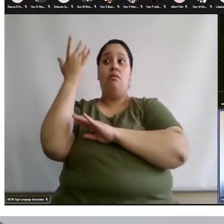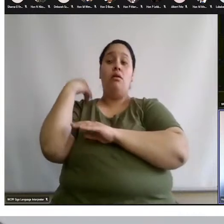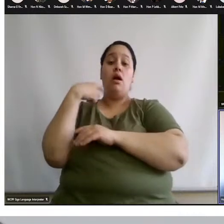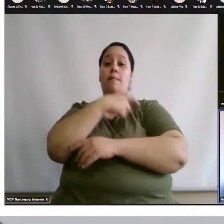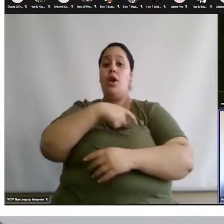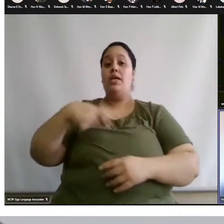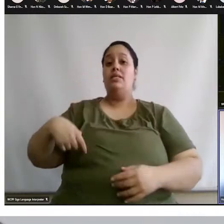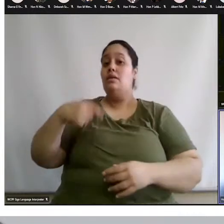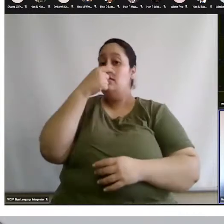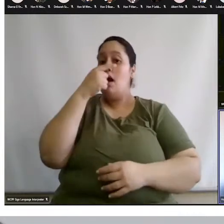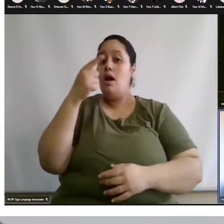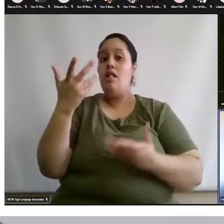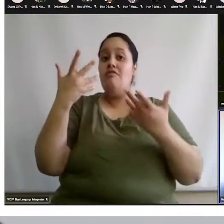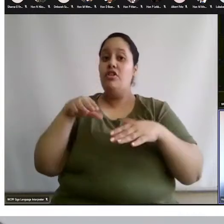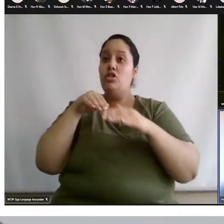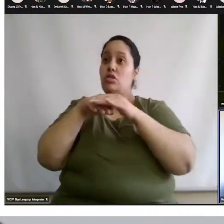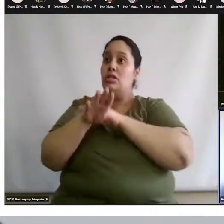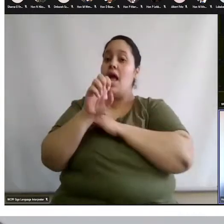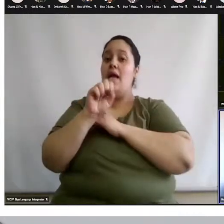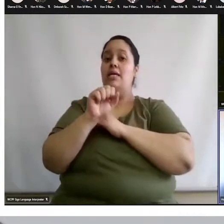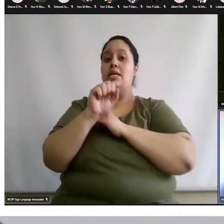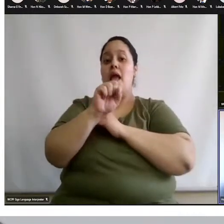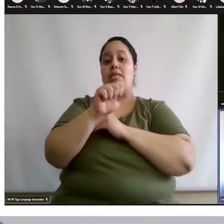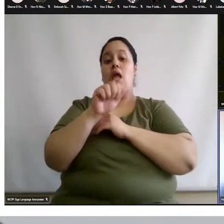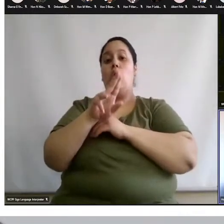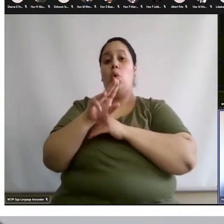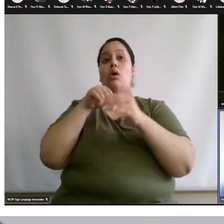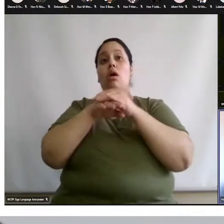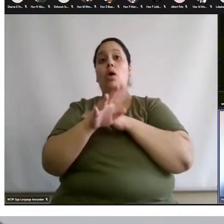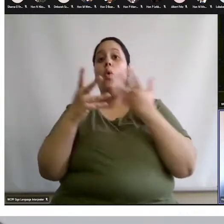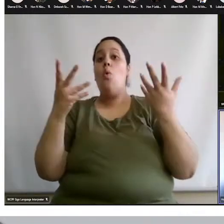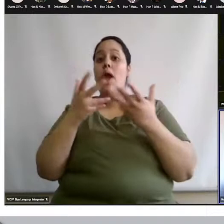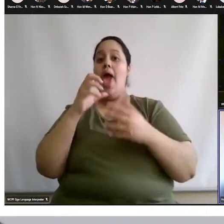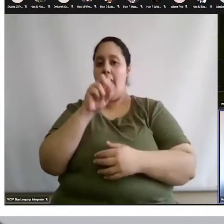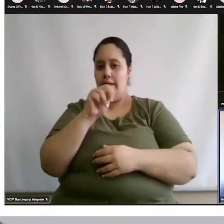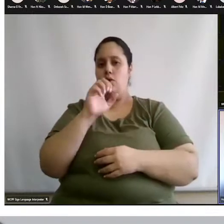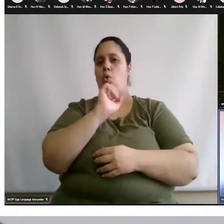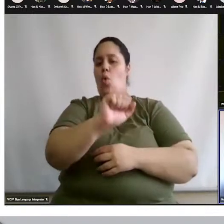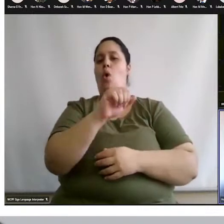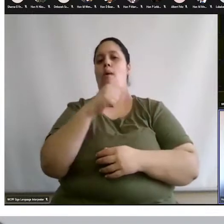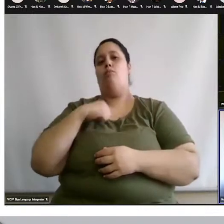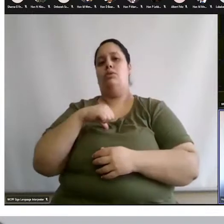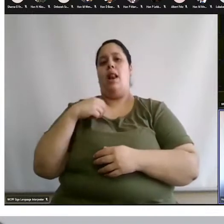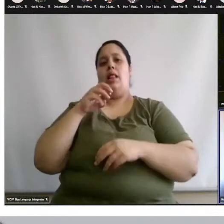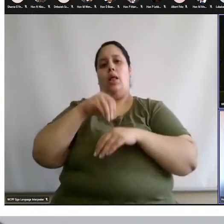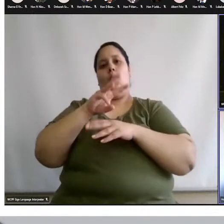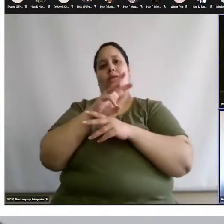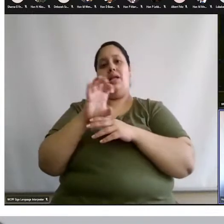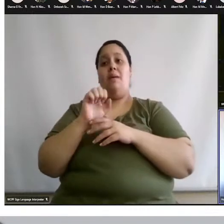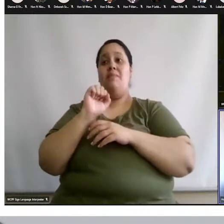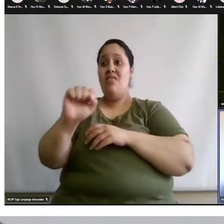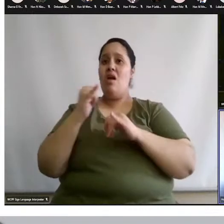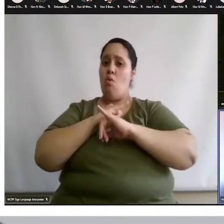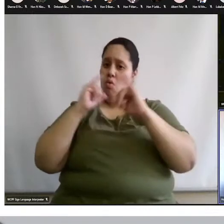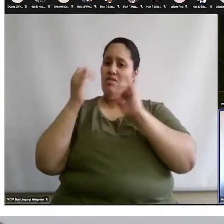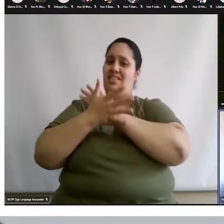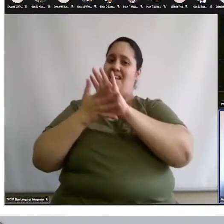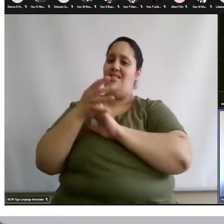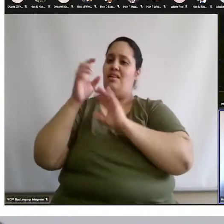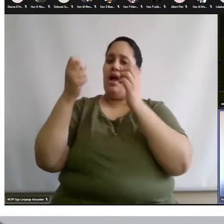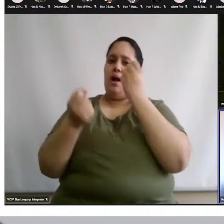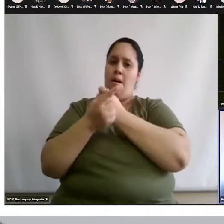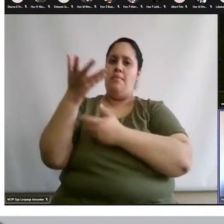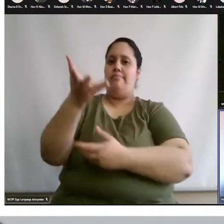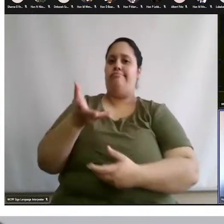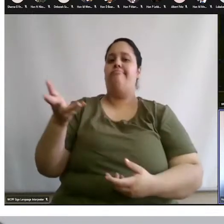sent the SIU to investigate ANC municipalities in the Western Cape. They are the dirtiest of hands. A further sign